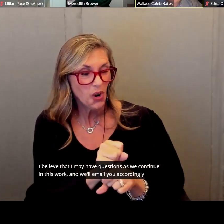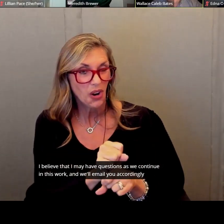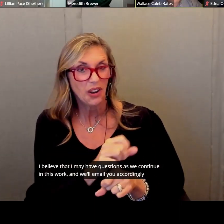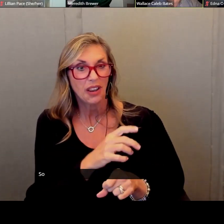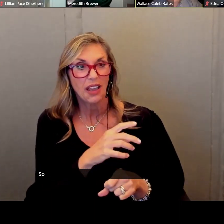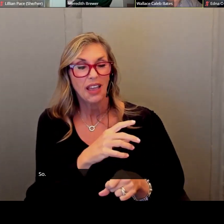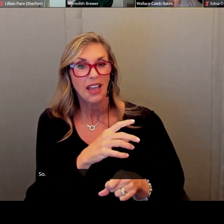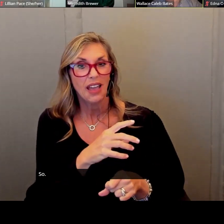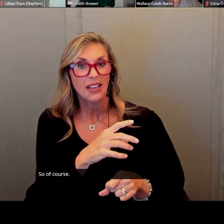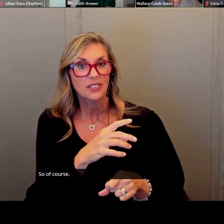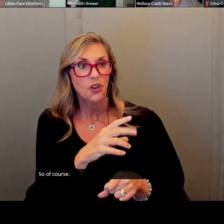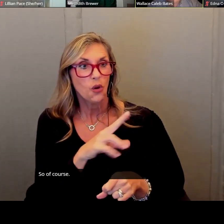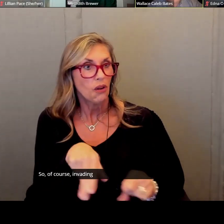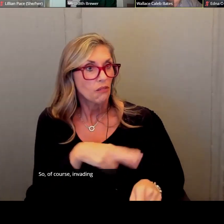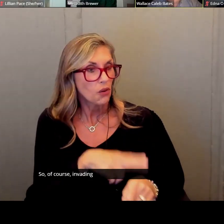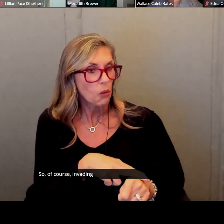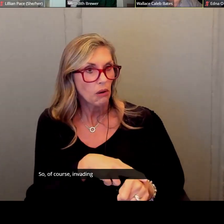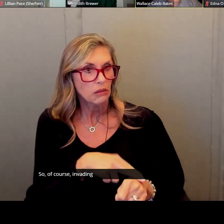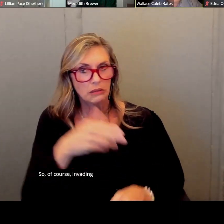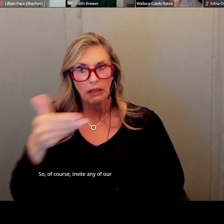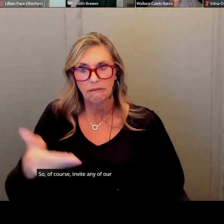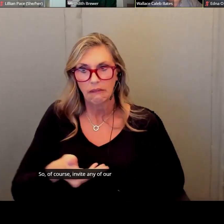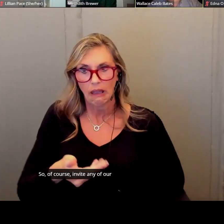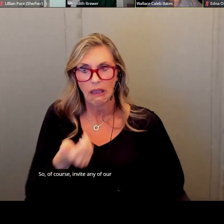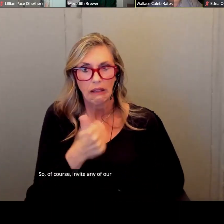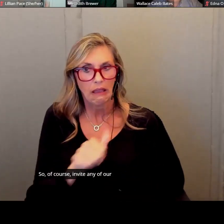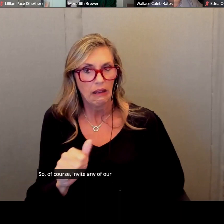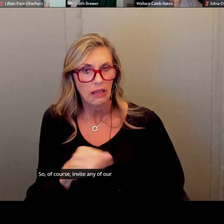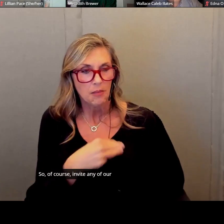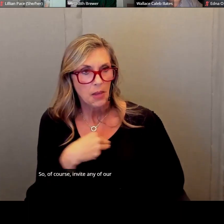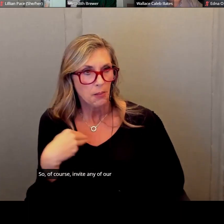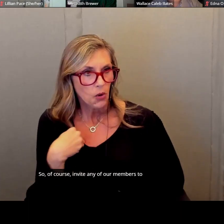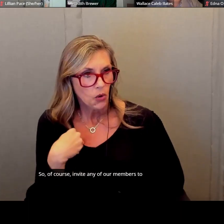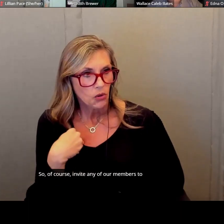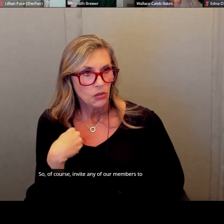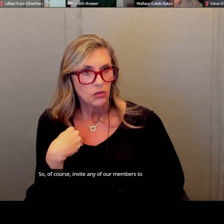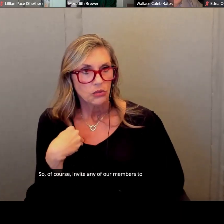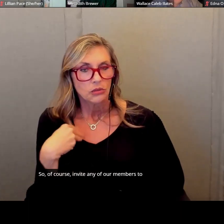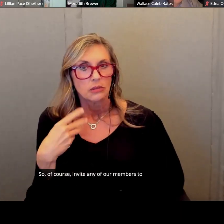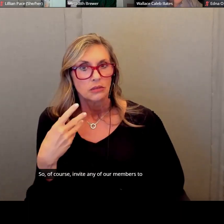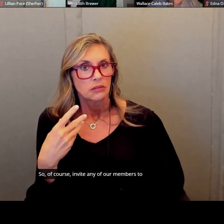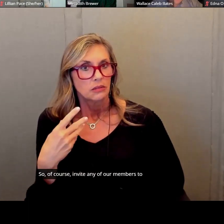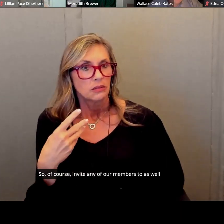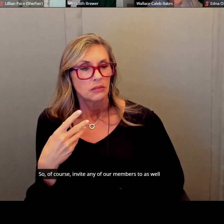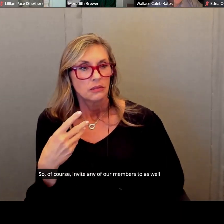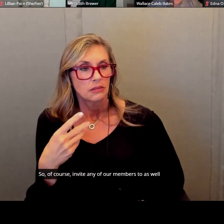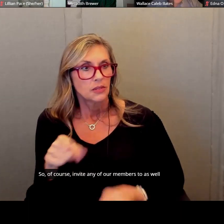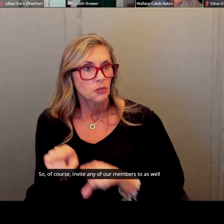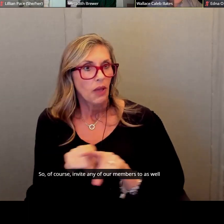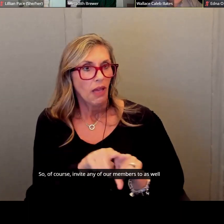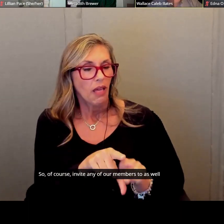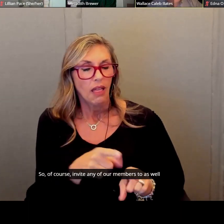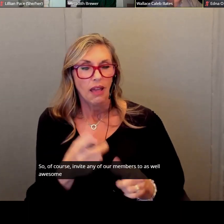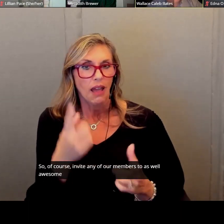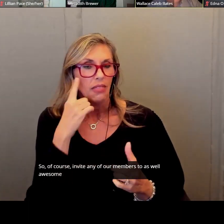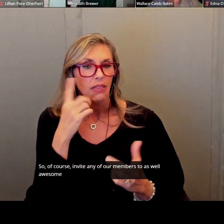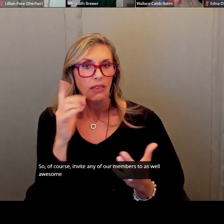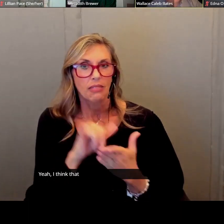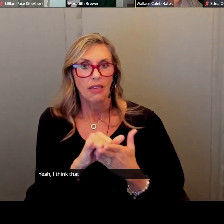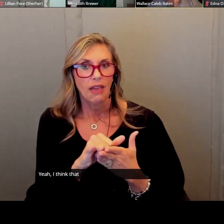of course, invite any of our members to do so as well. I think that